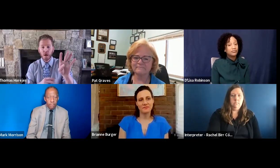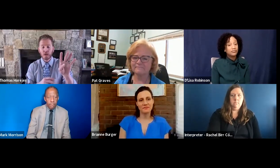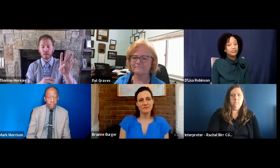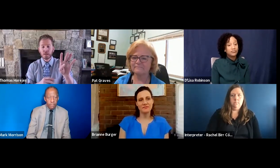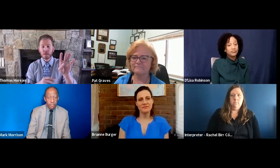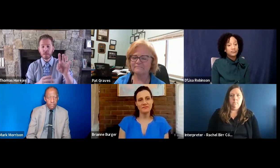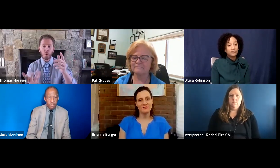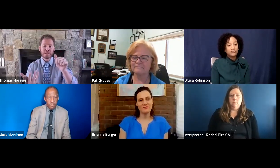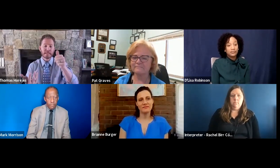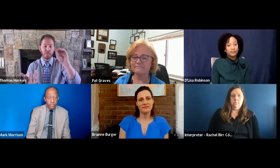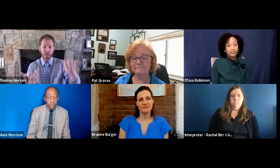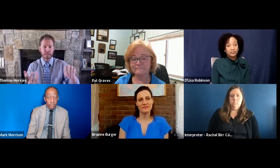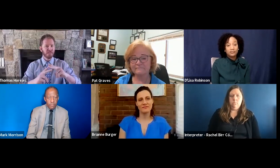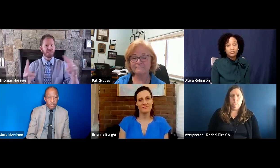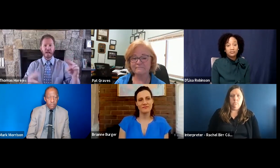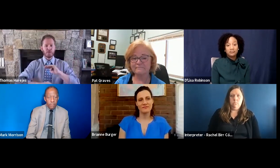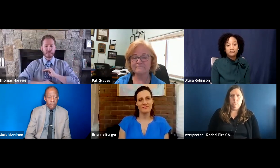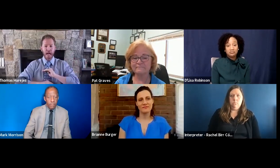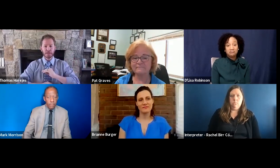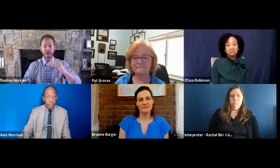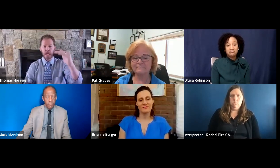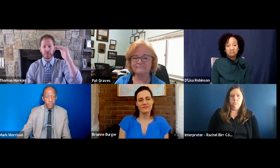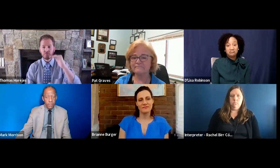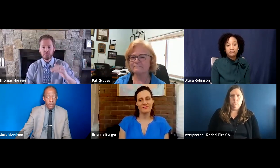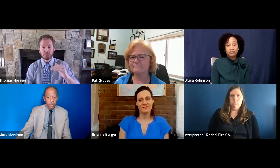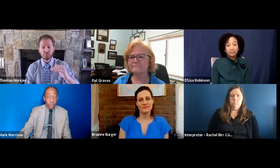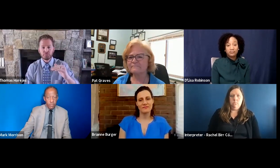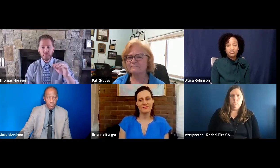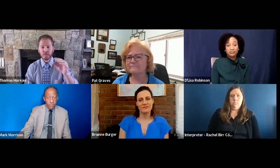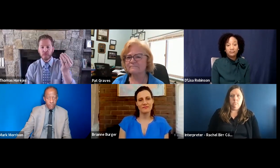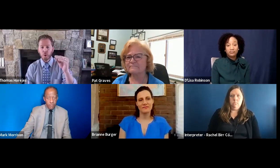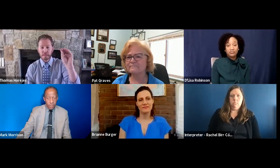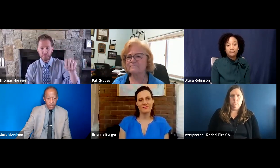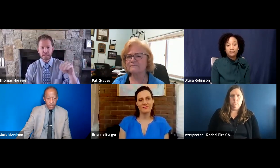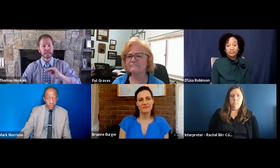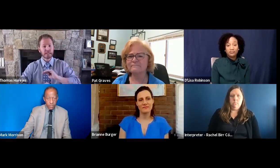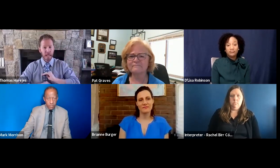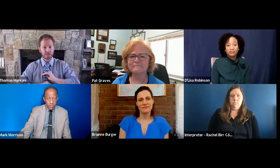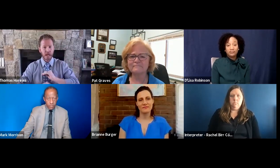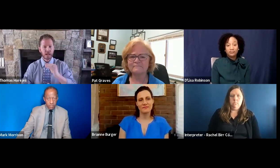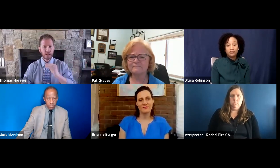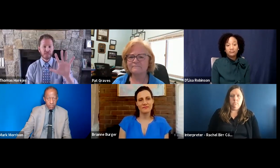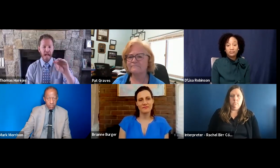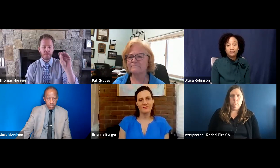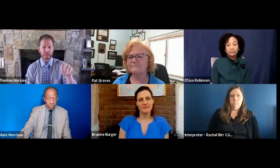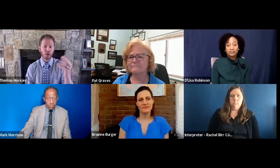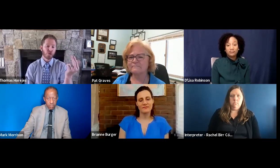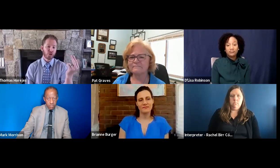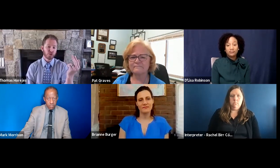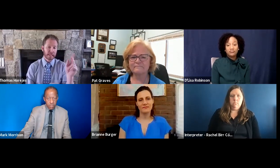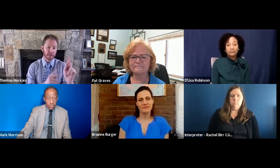Okay. There's 10% are very satisfied, 14% say